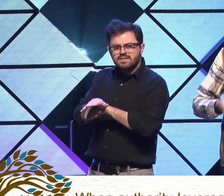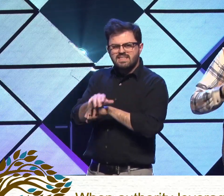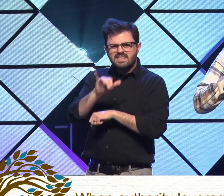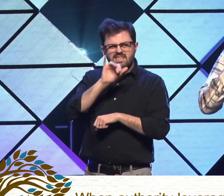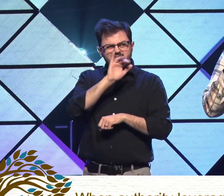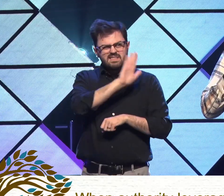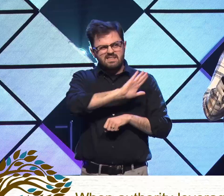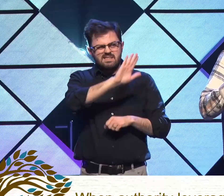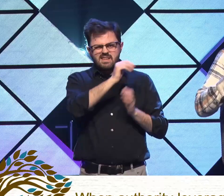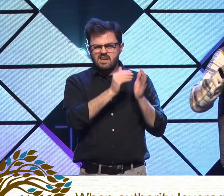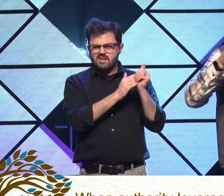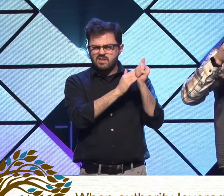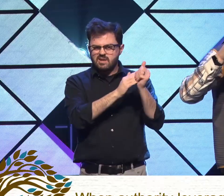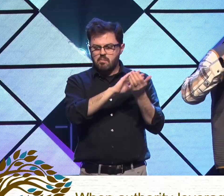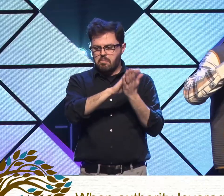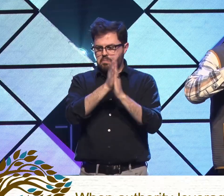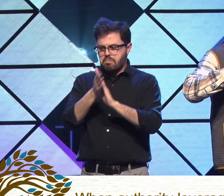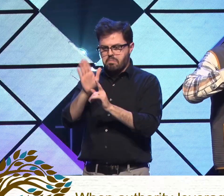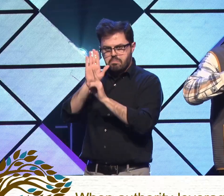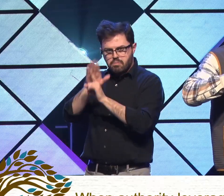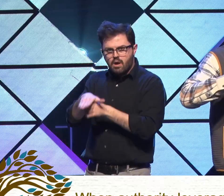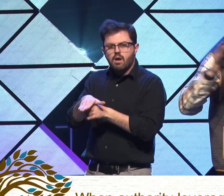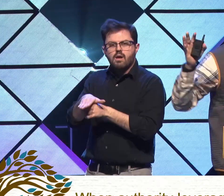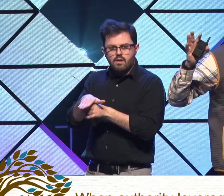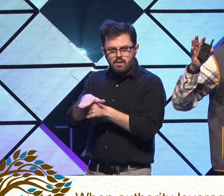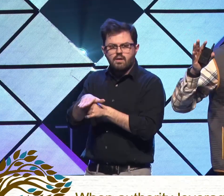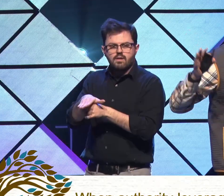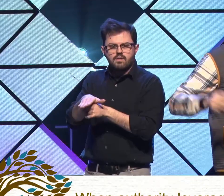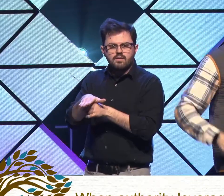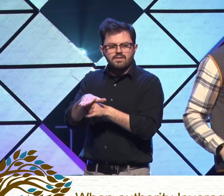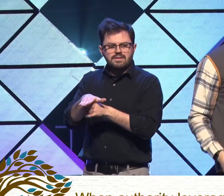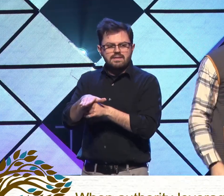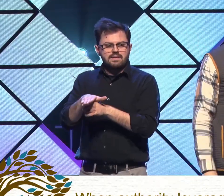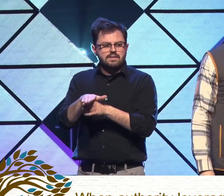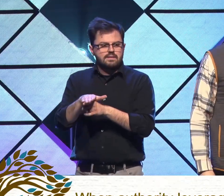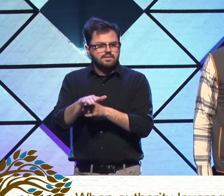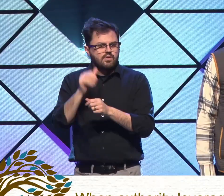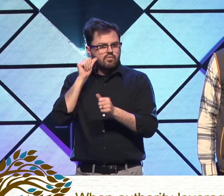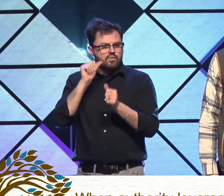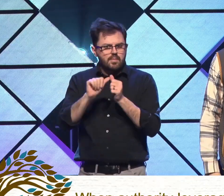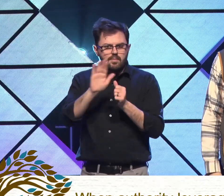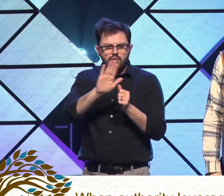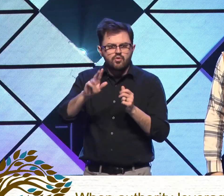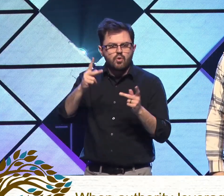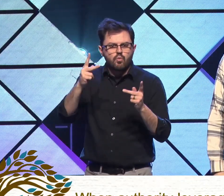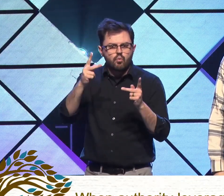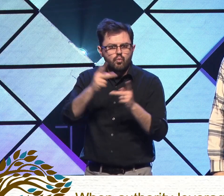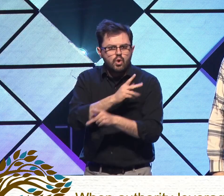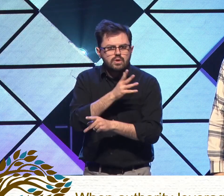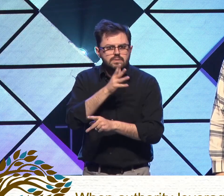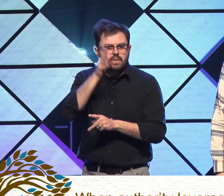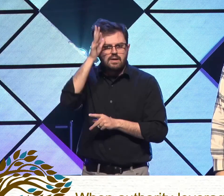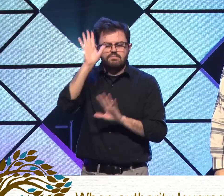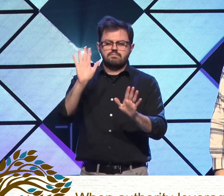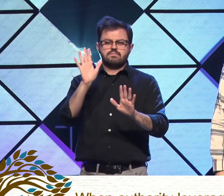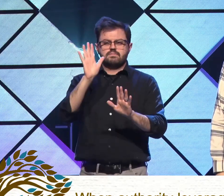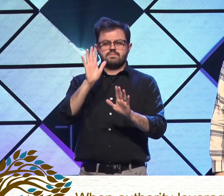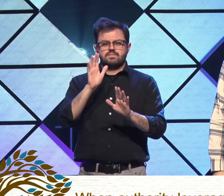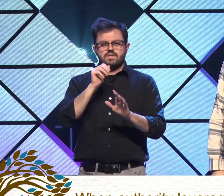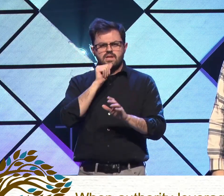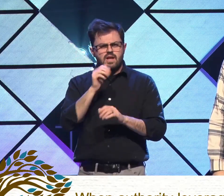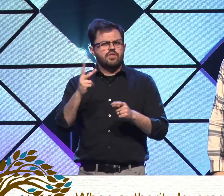oppression. Think about your worst parenting moment. Maybe not your worst one. Let's think of like maybe